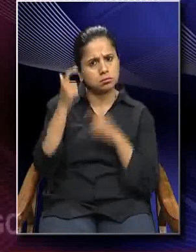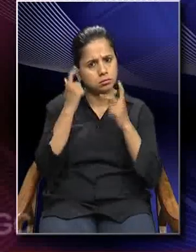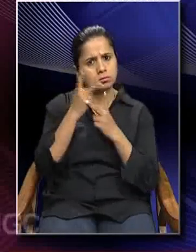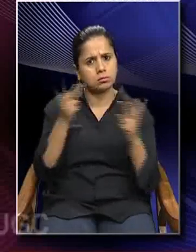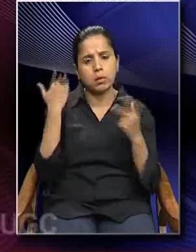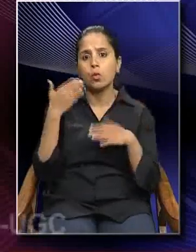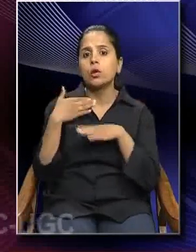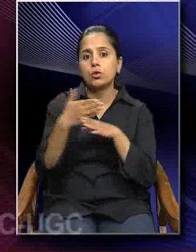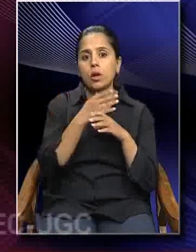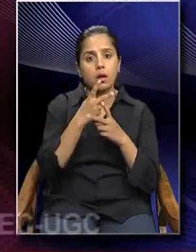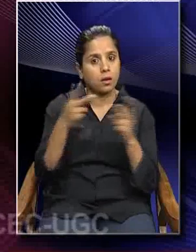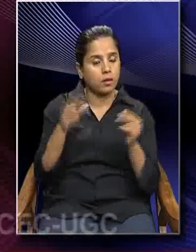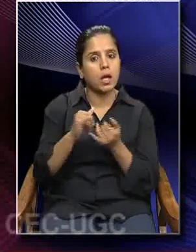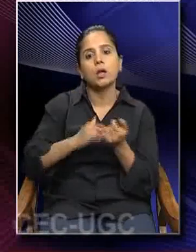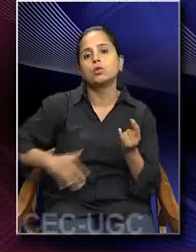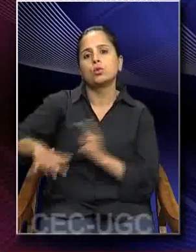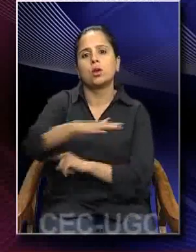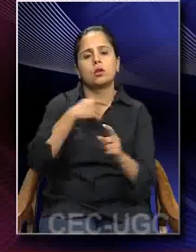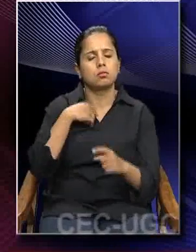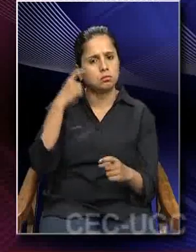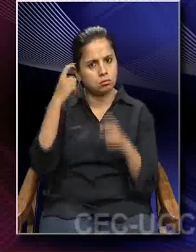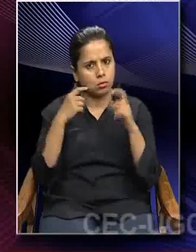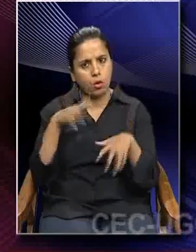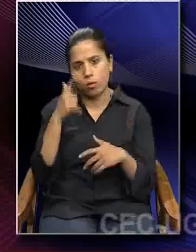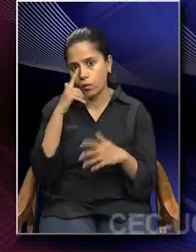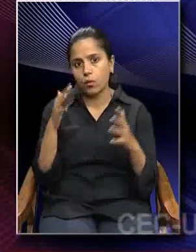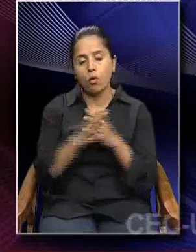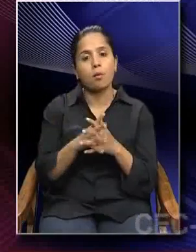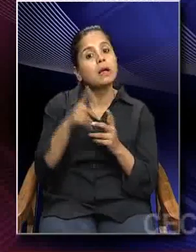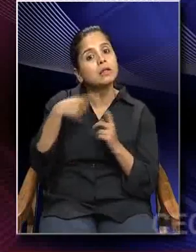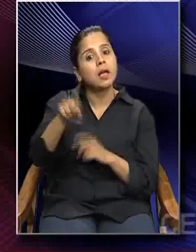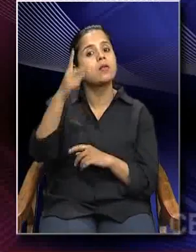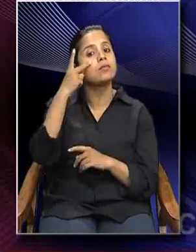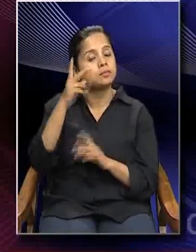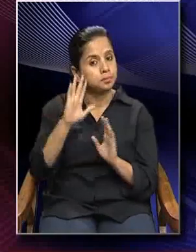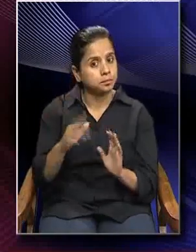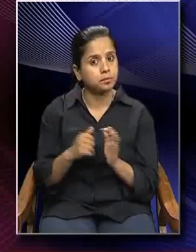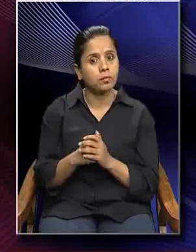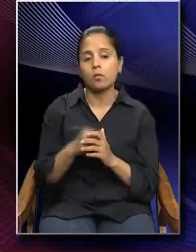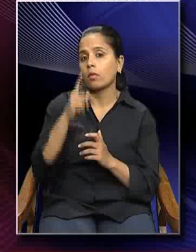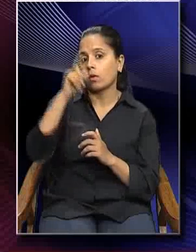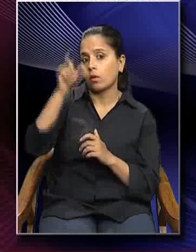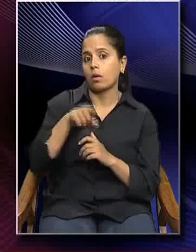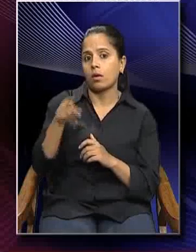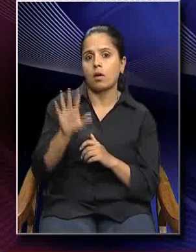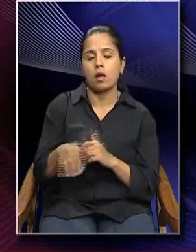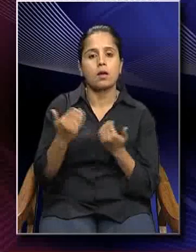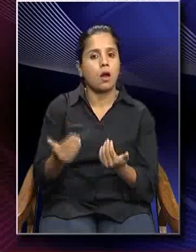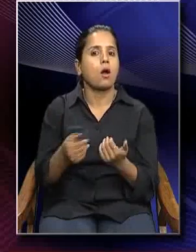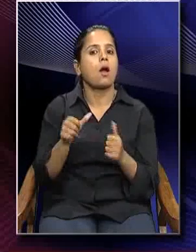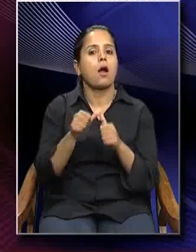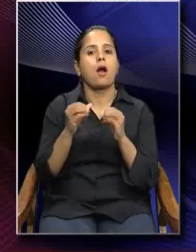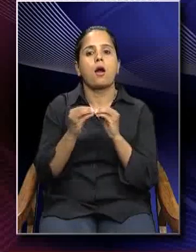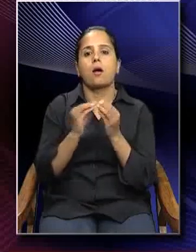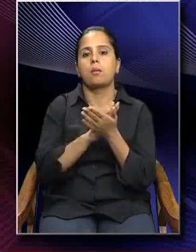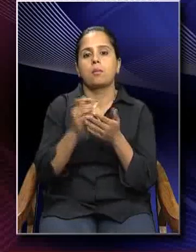been shared by society and the women themselves that she was a bharya,